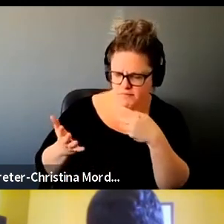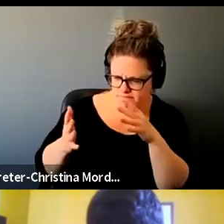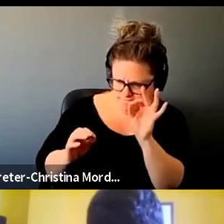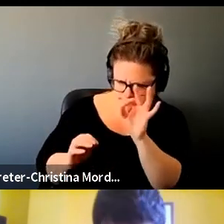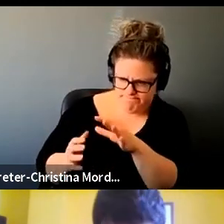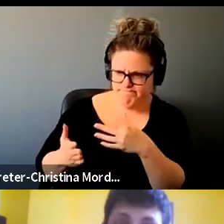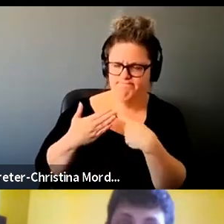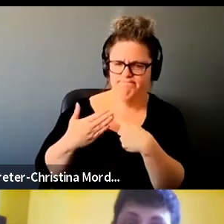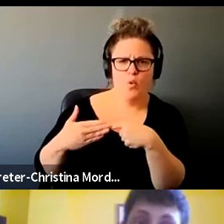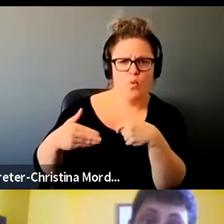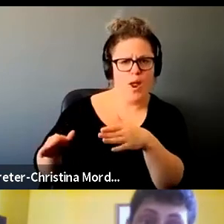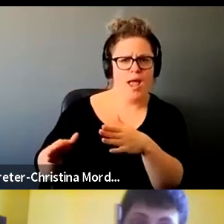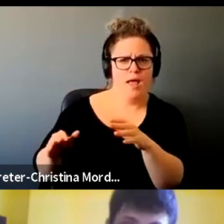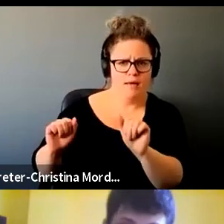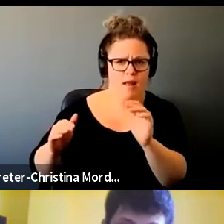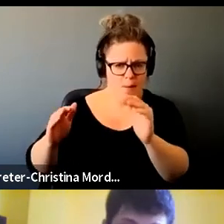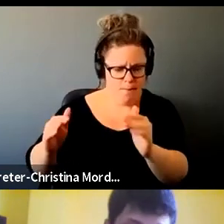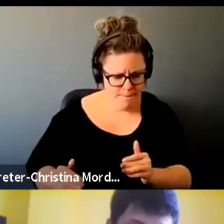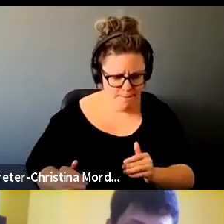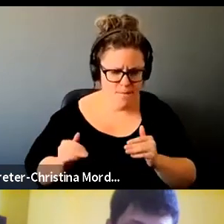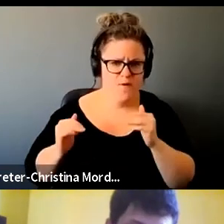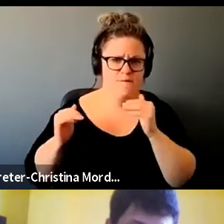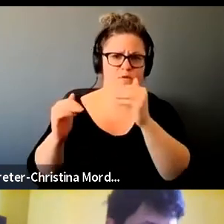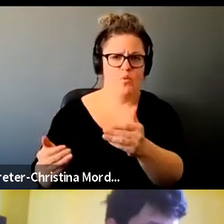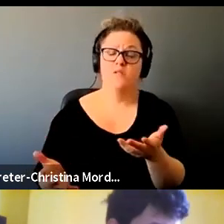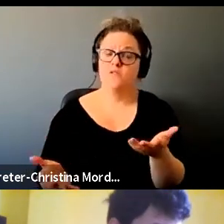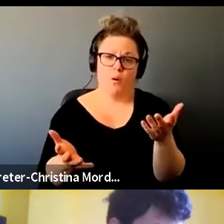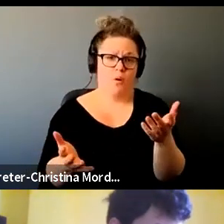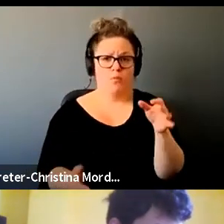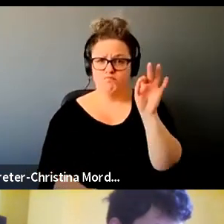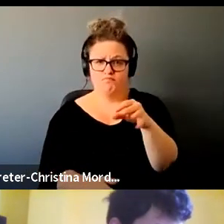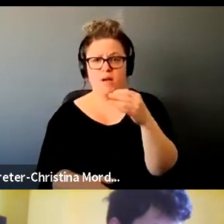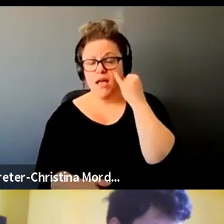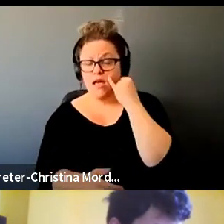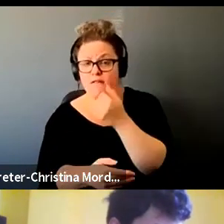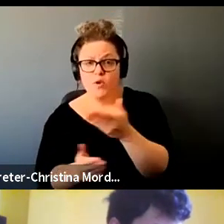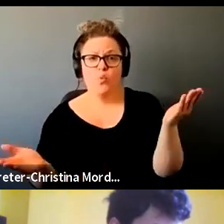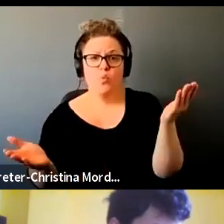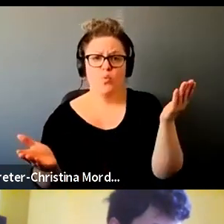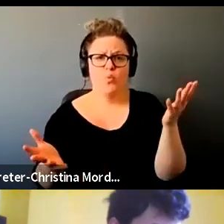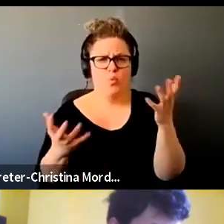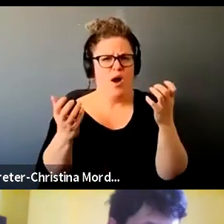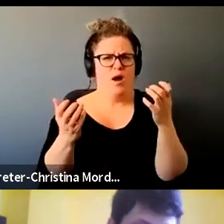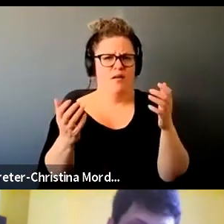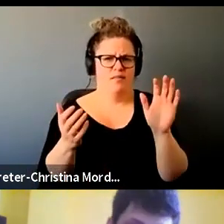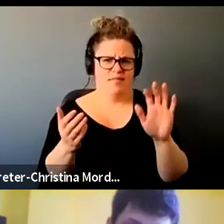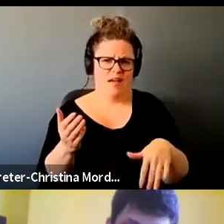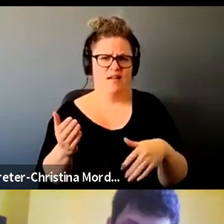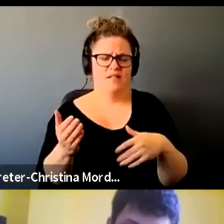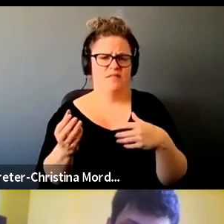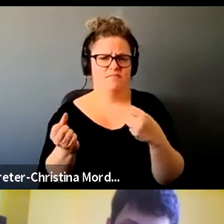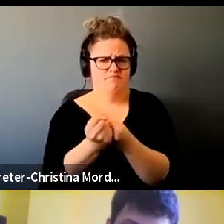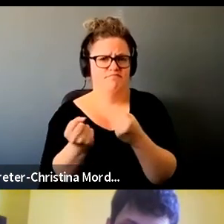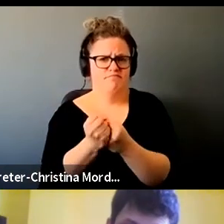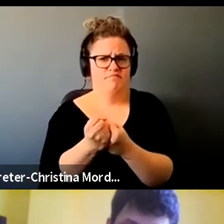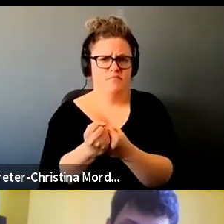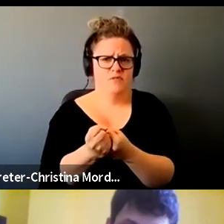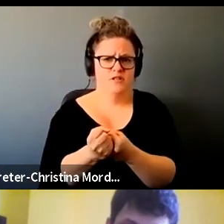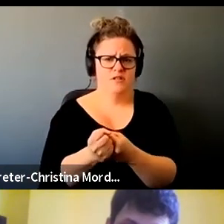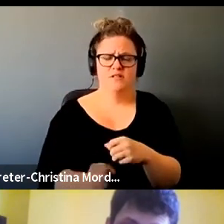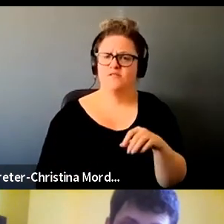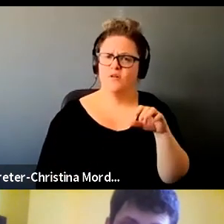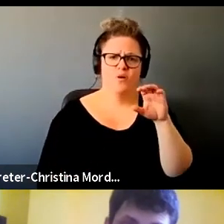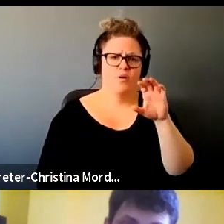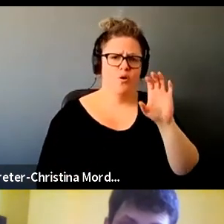you can move forward. So if any of you ever are looking for that kind of service, I love talking to